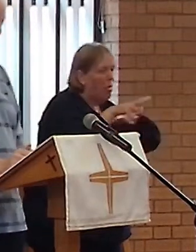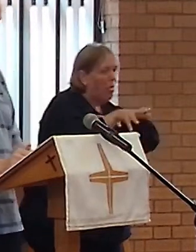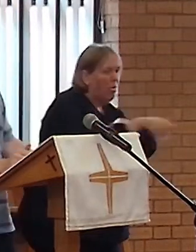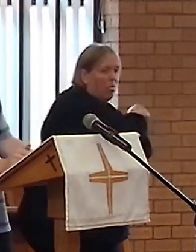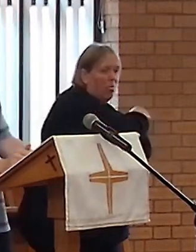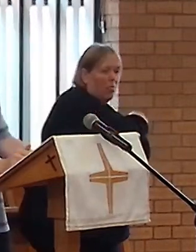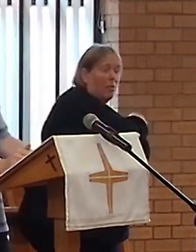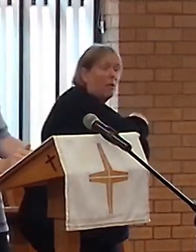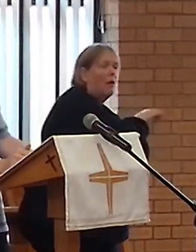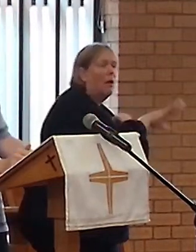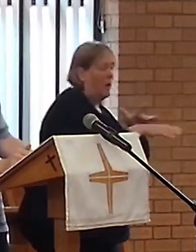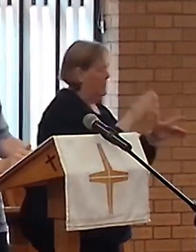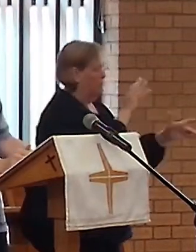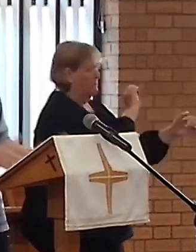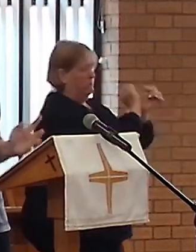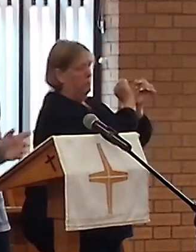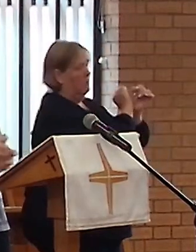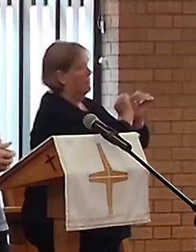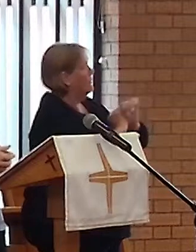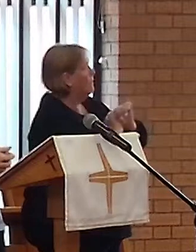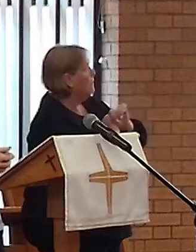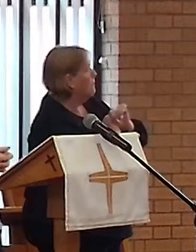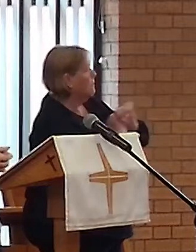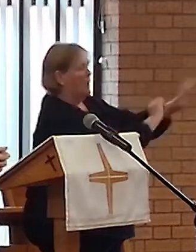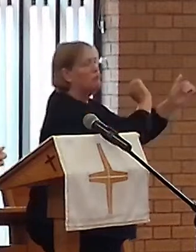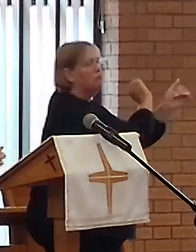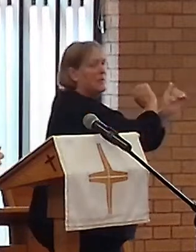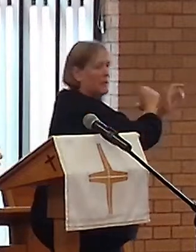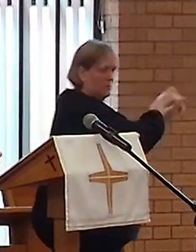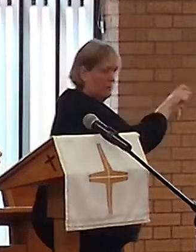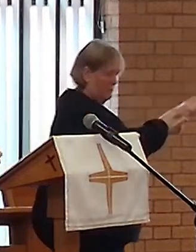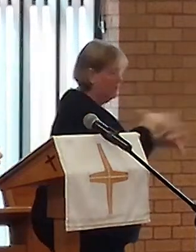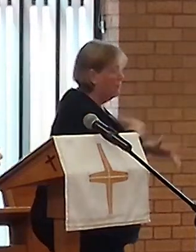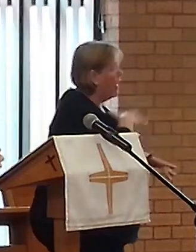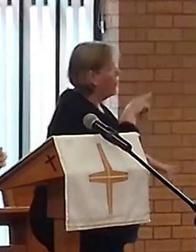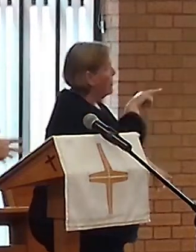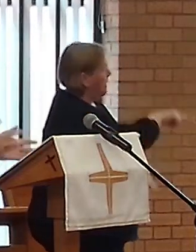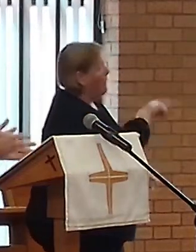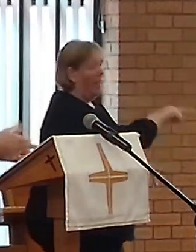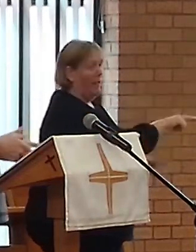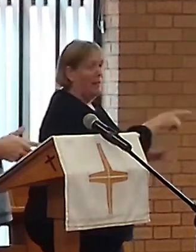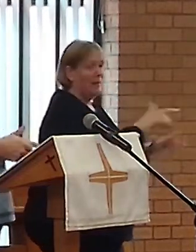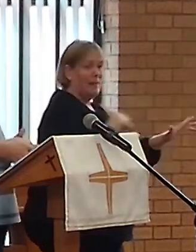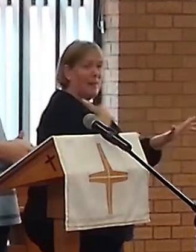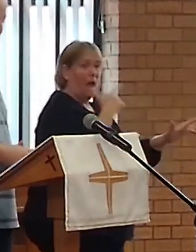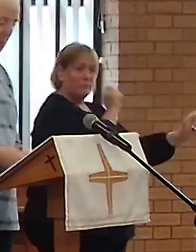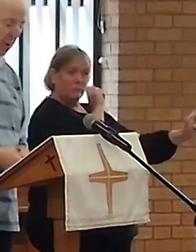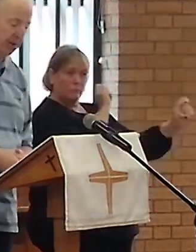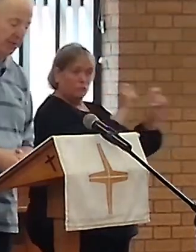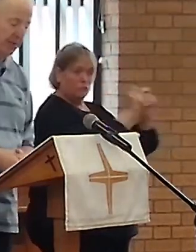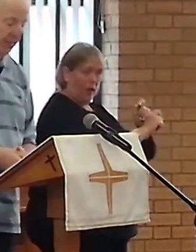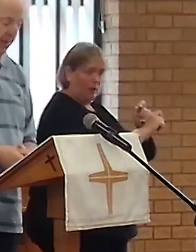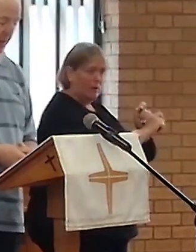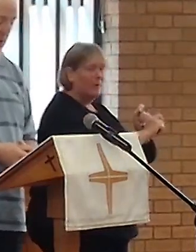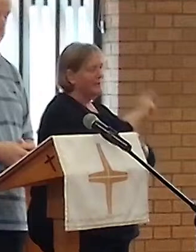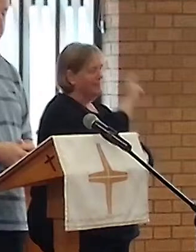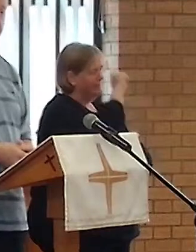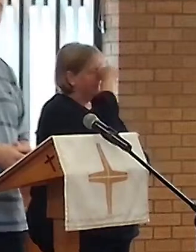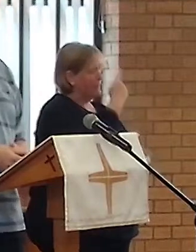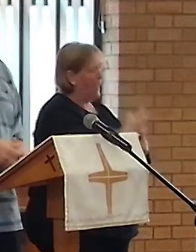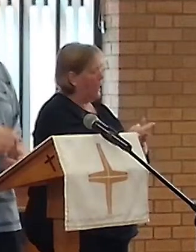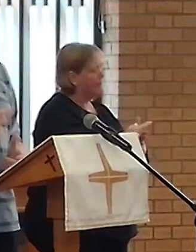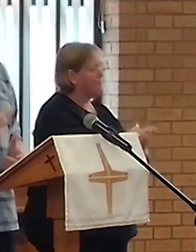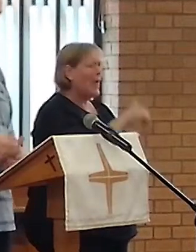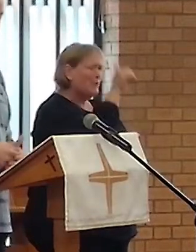prison. In prison, he turns his life around and decides to put his knowledge of wildlife to better use